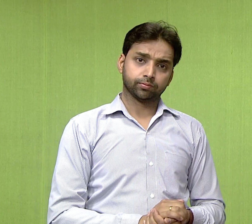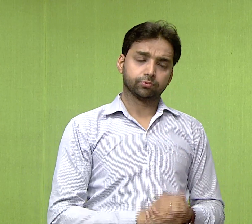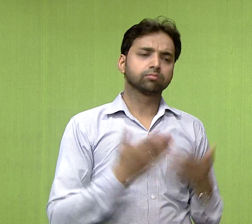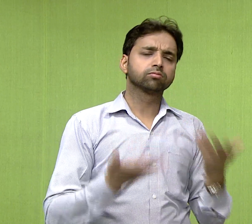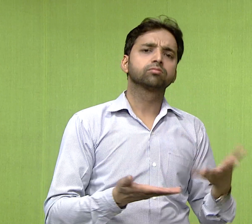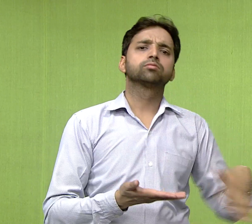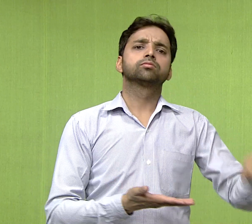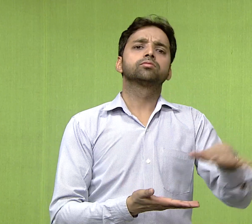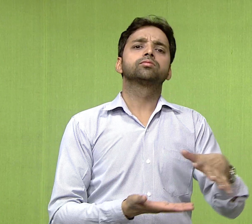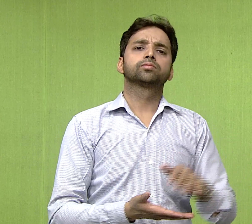However,